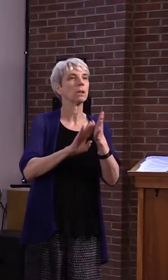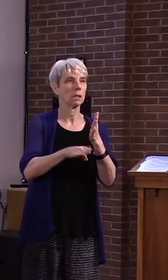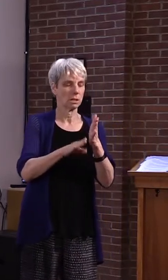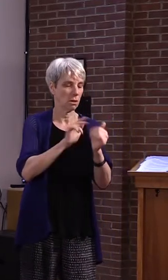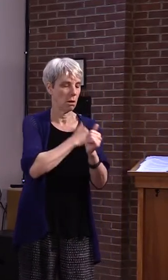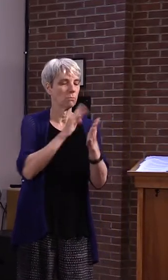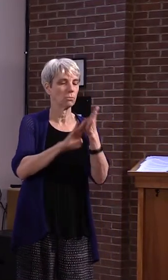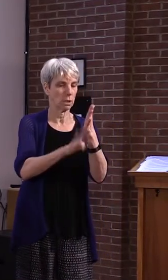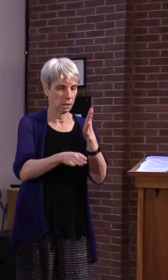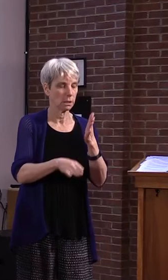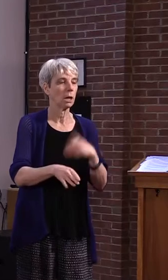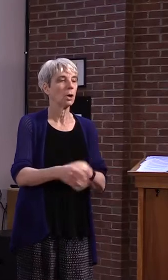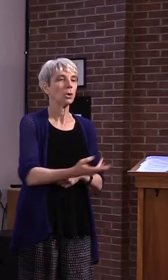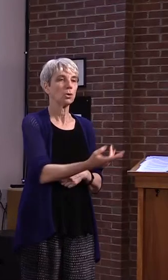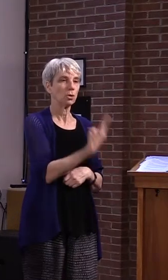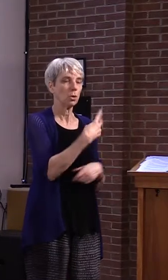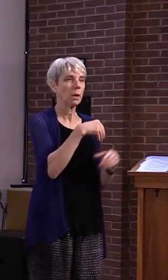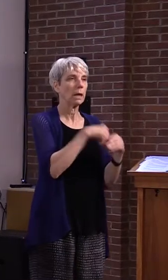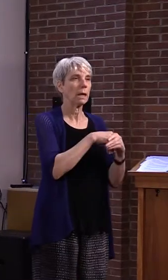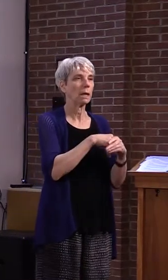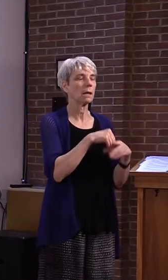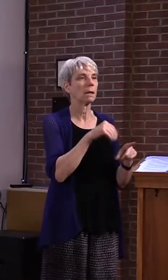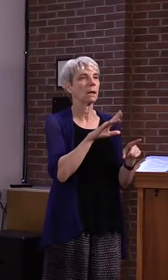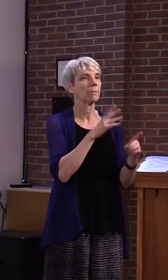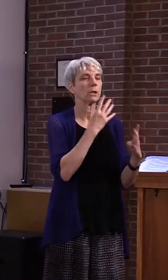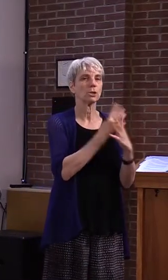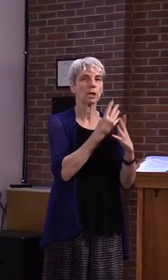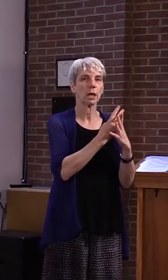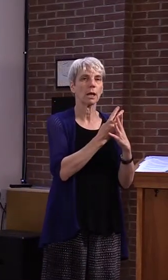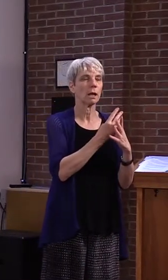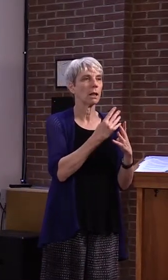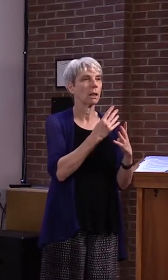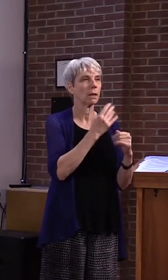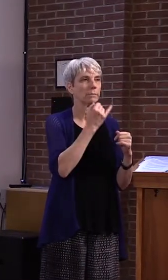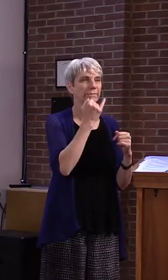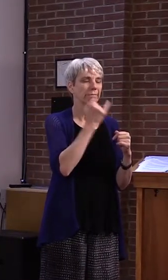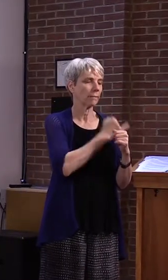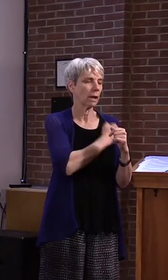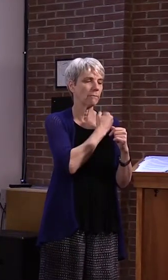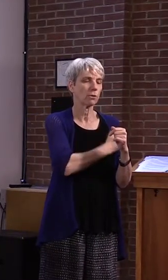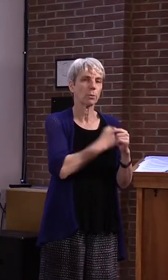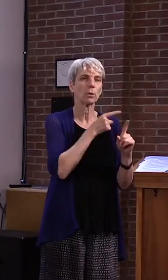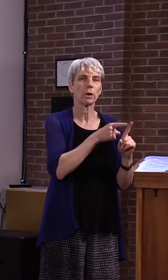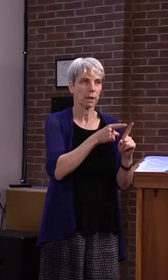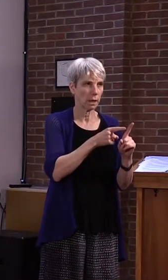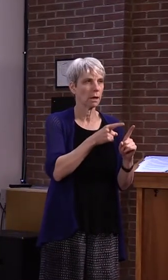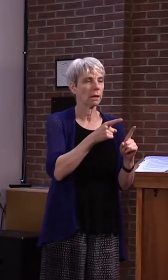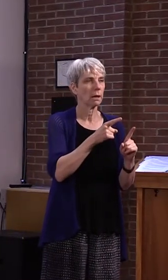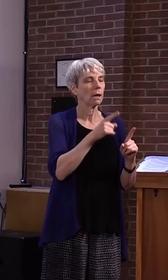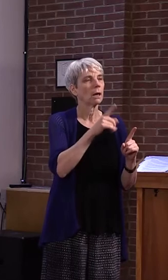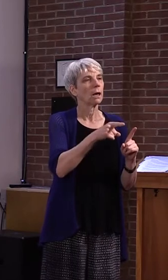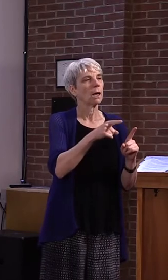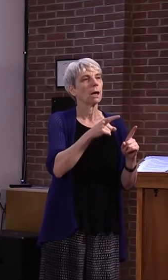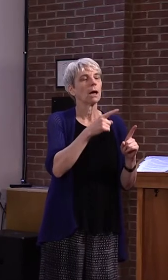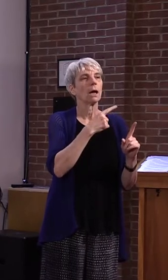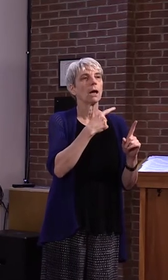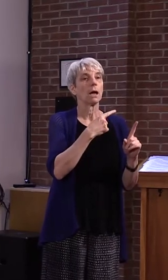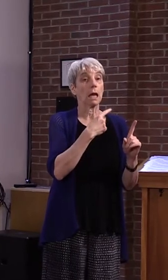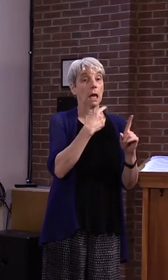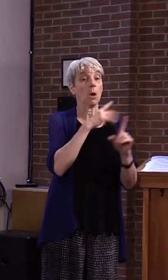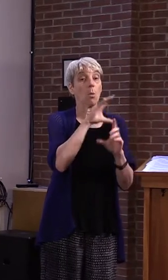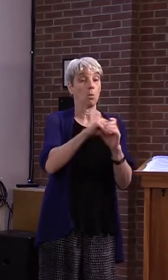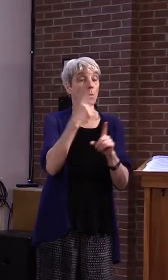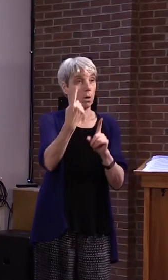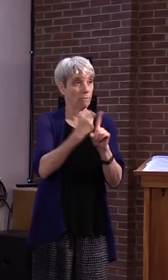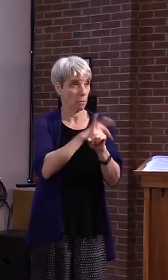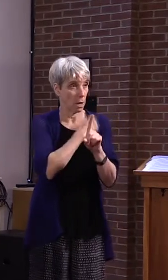the infirmary. This includes the inmate who was previously hospitalized. There are no other inmates that